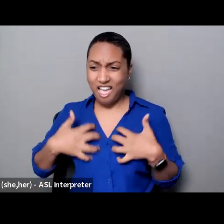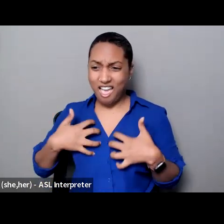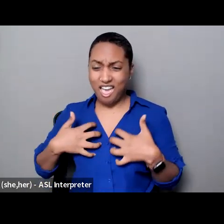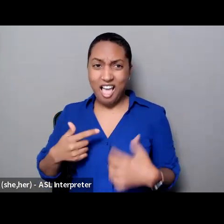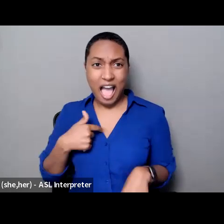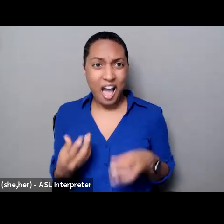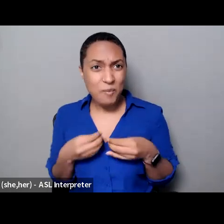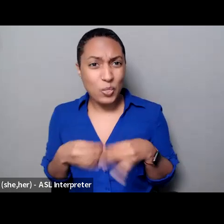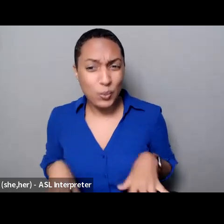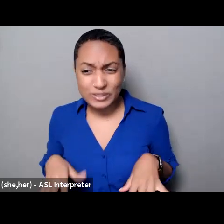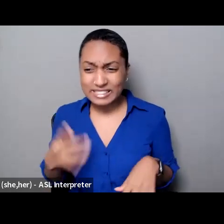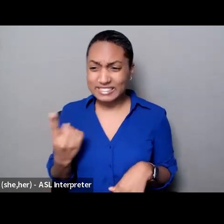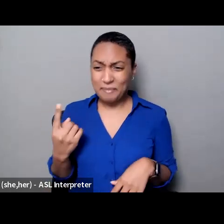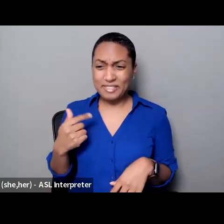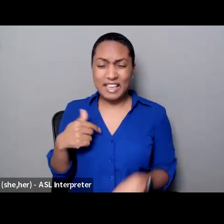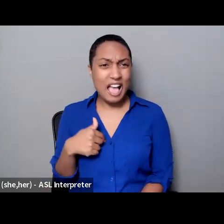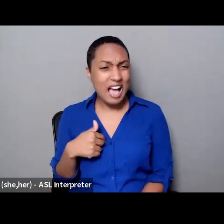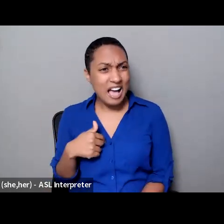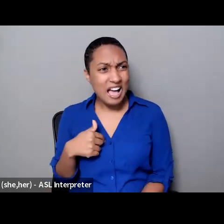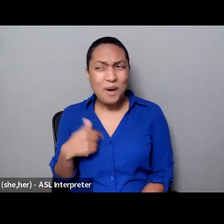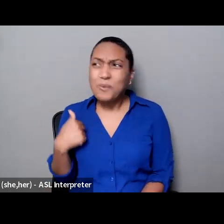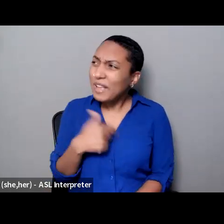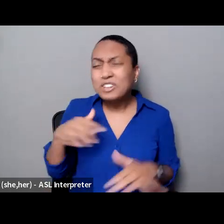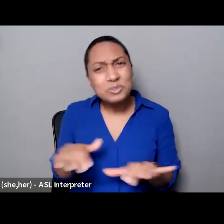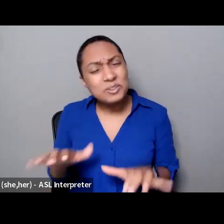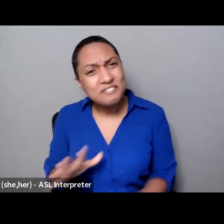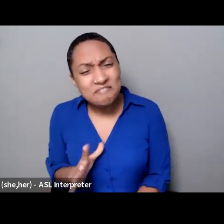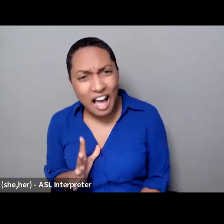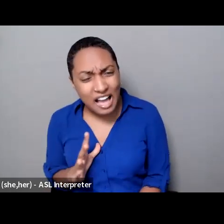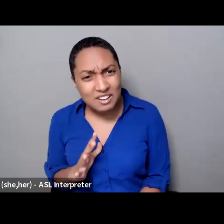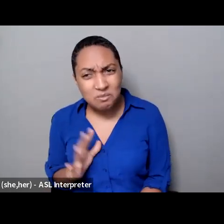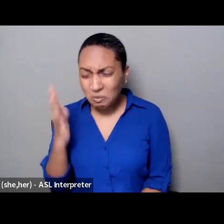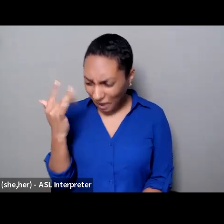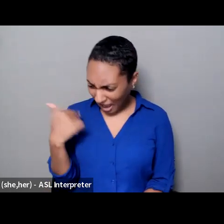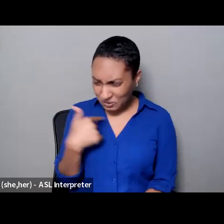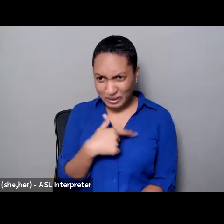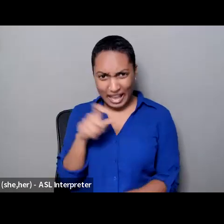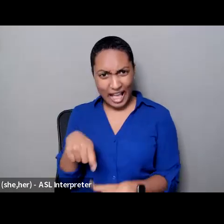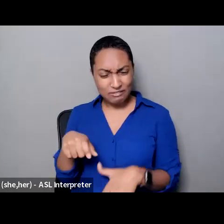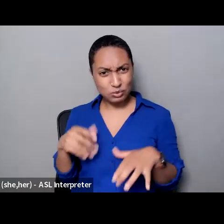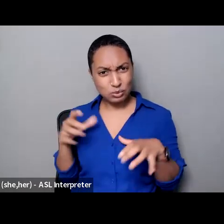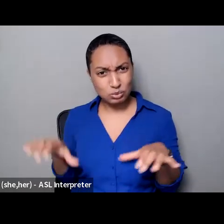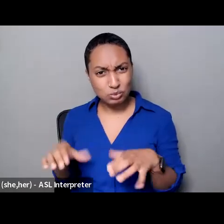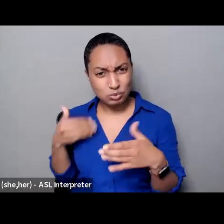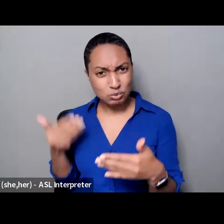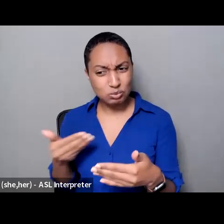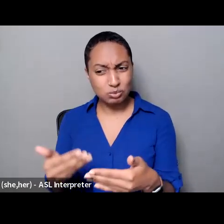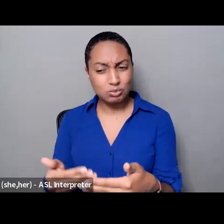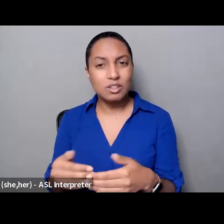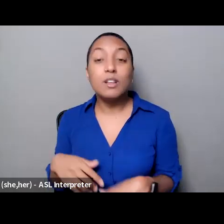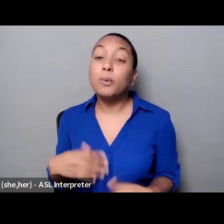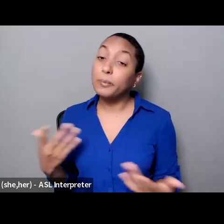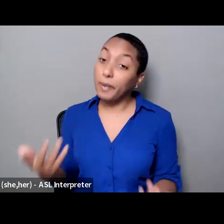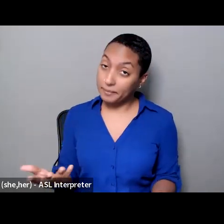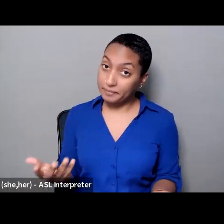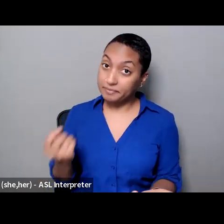oftentimes organizations say that we're doing just fine, so why do we need to pursue this? Well, because of the fact that you're going back